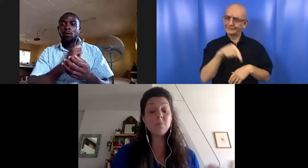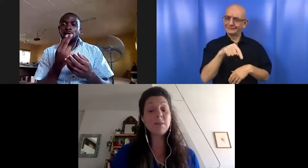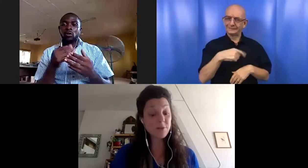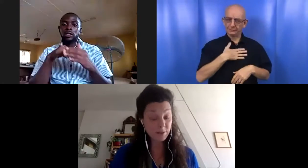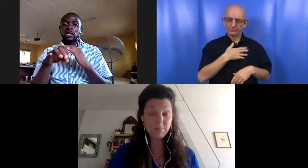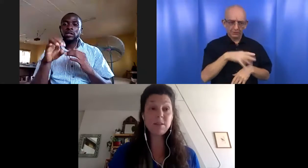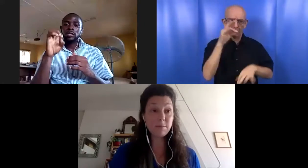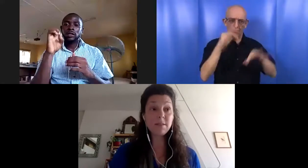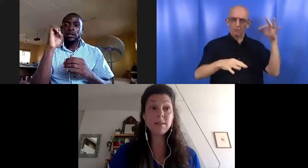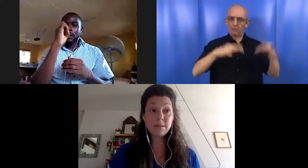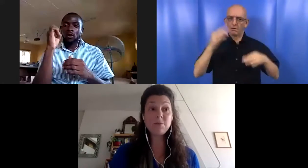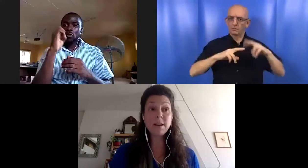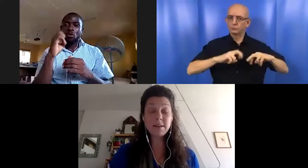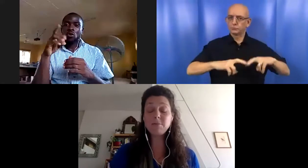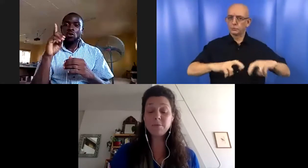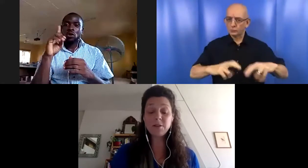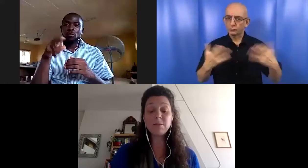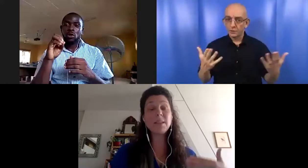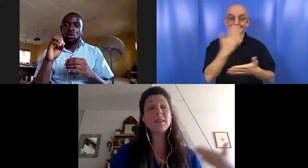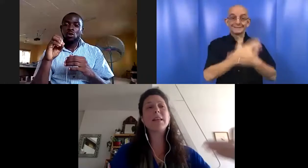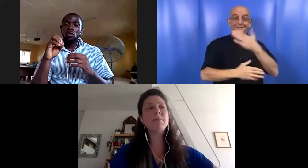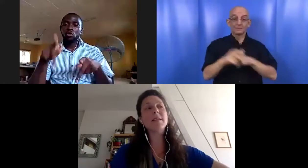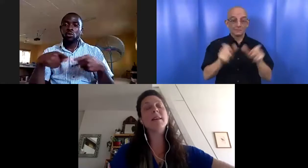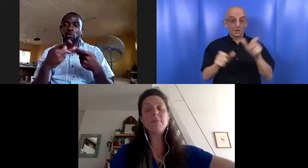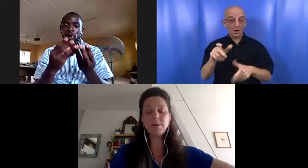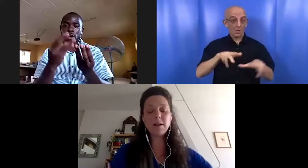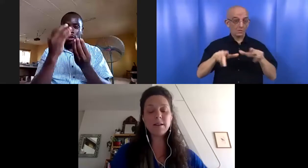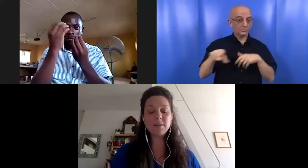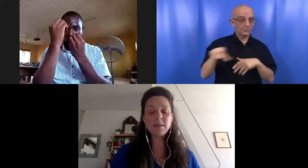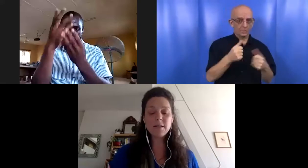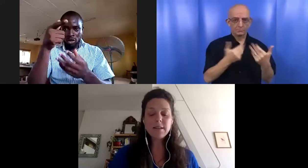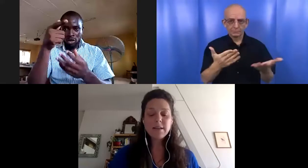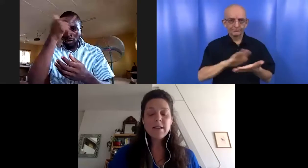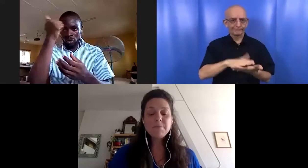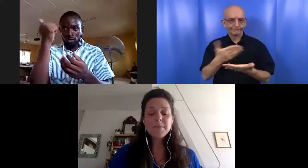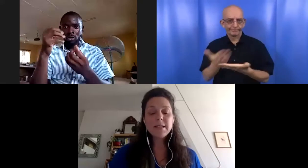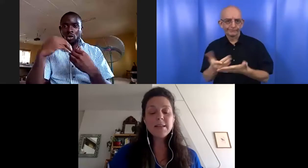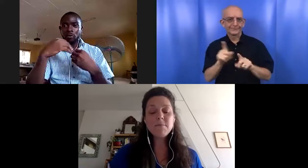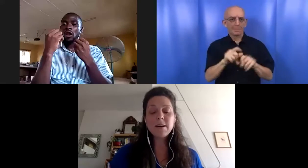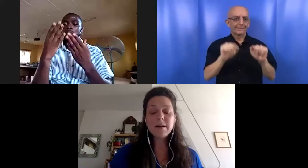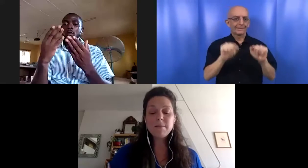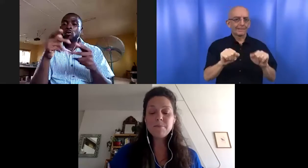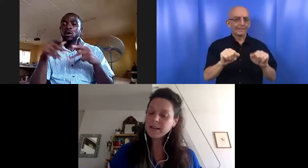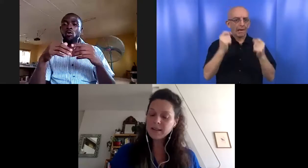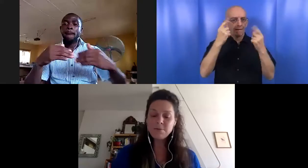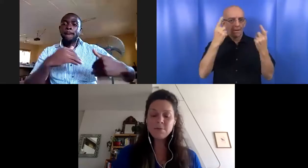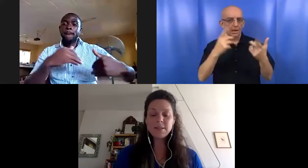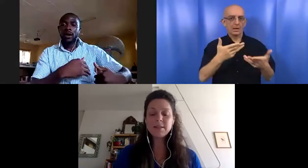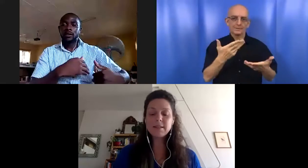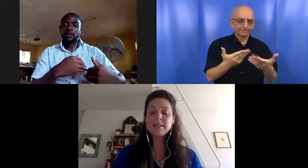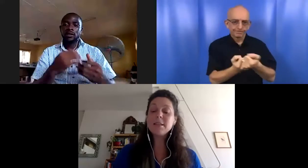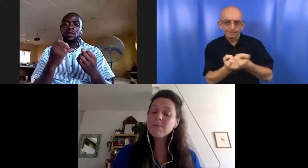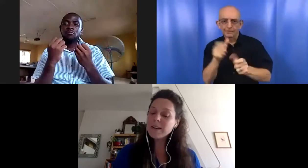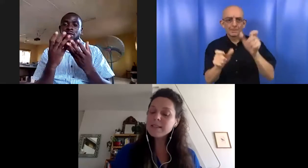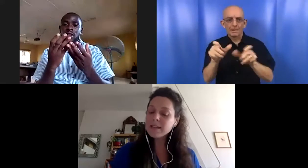assisted refugees with disabilities, providing information because they were being left behind. And many